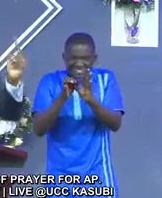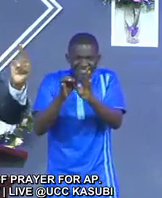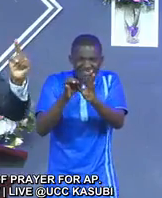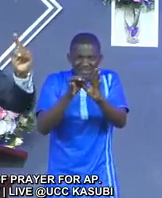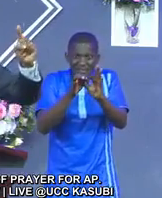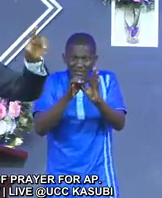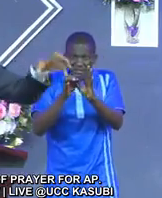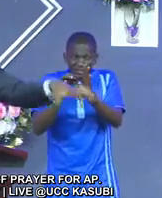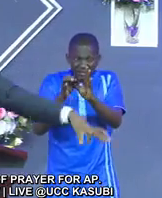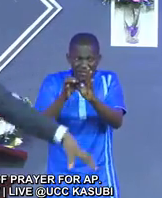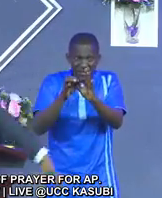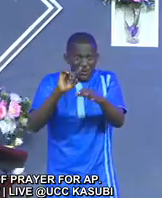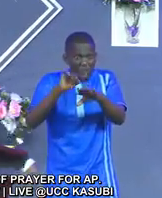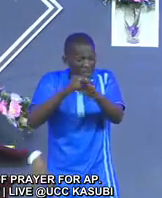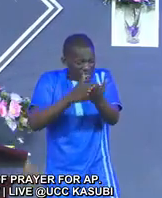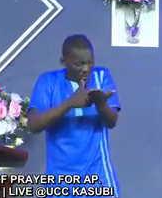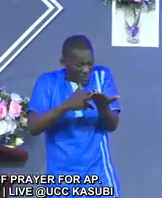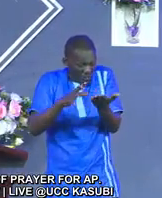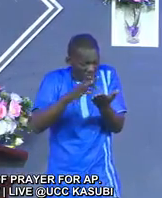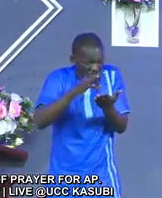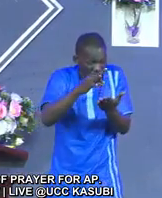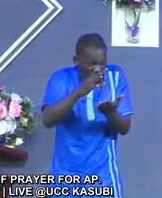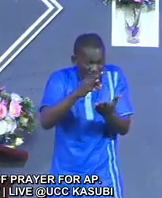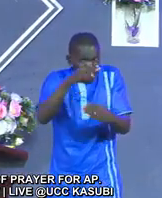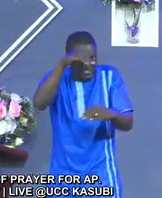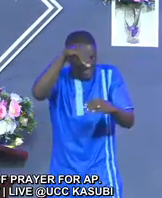omwoyo wa mukama ng'ali wamu nabo